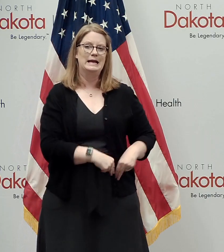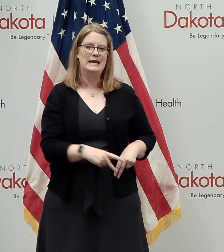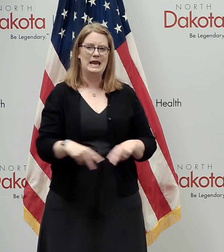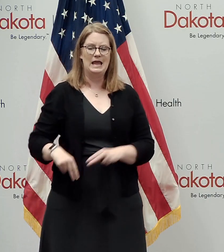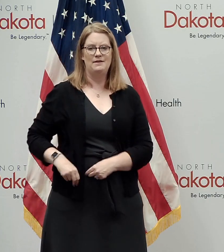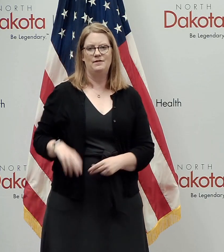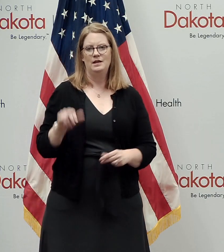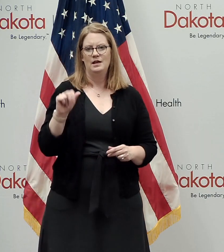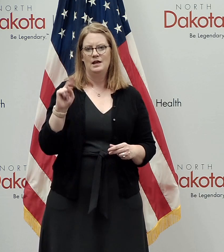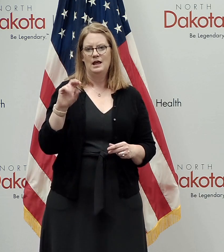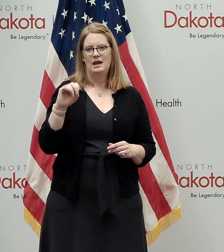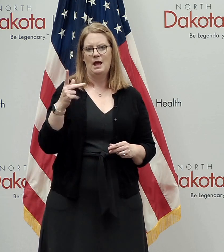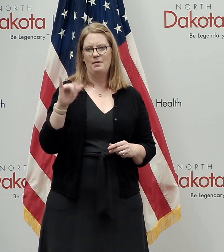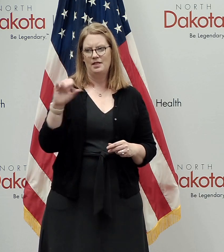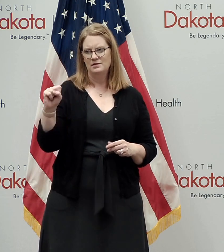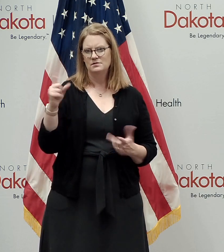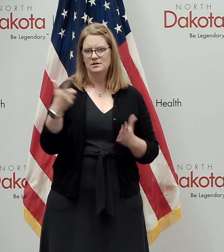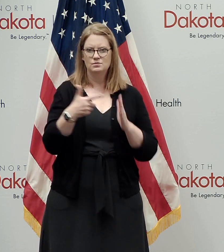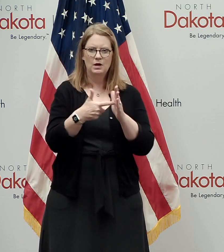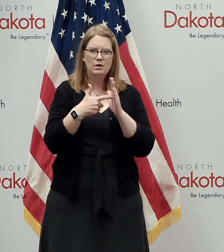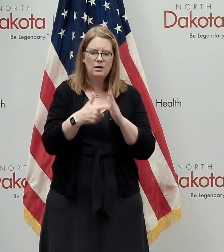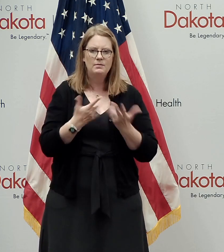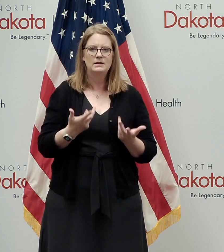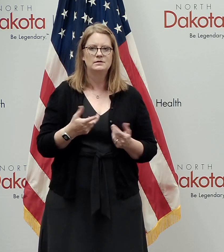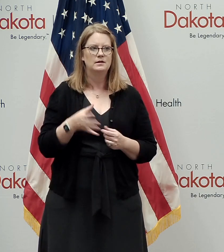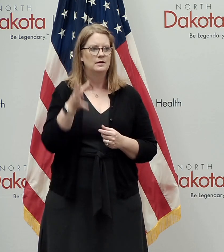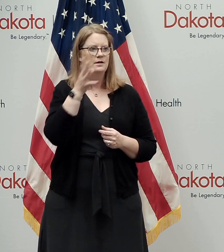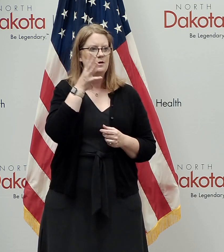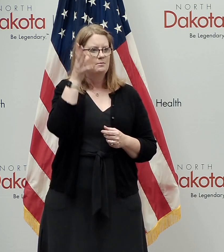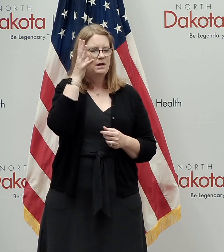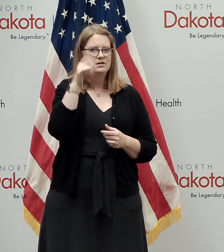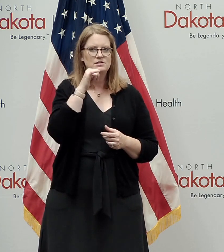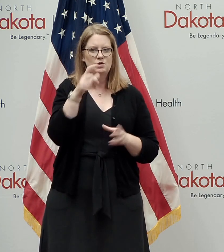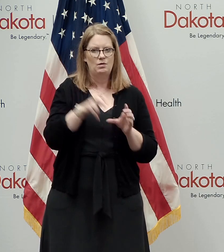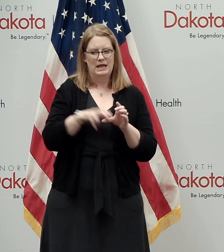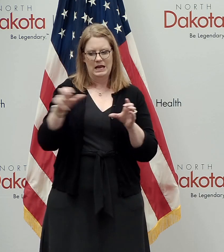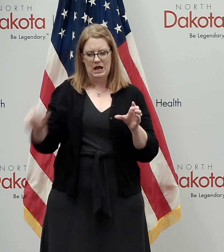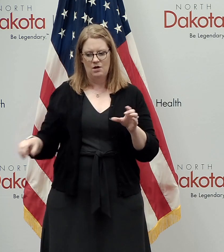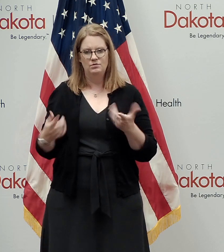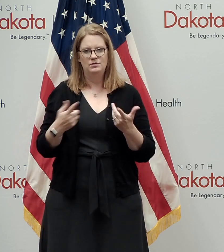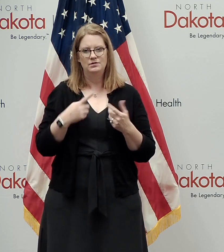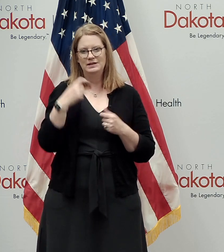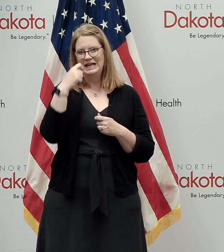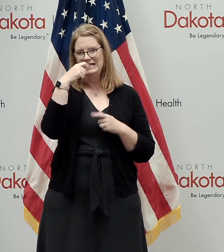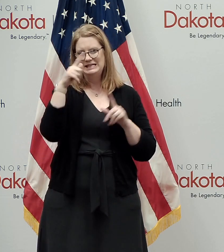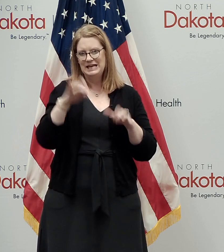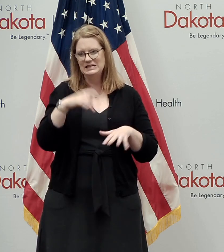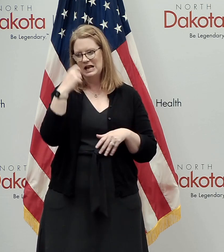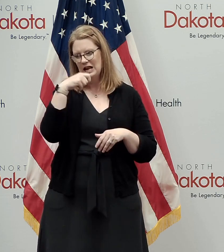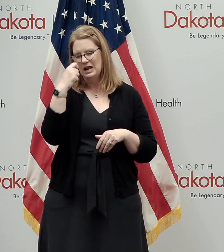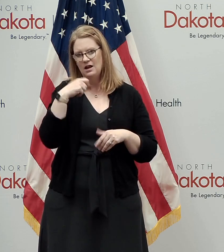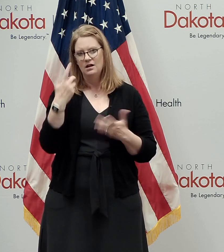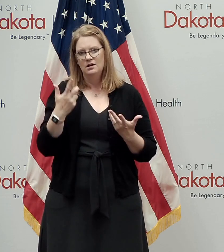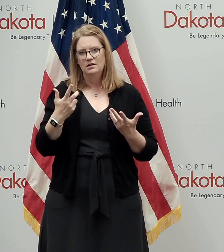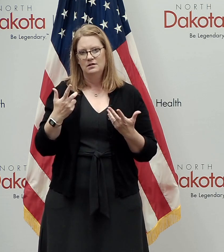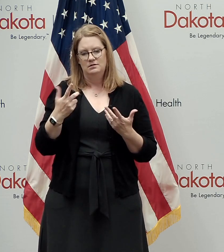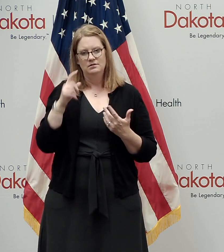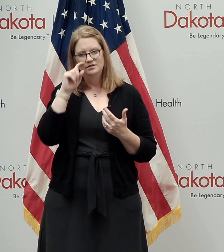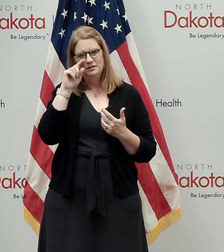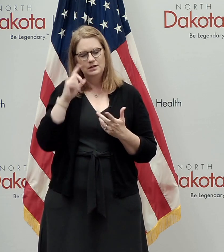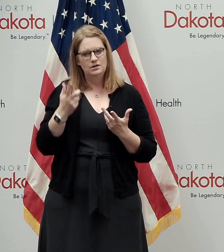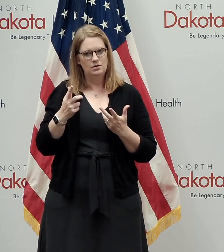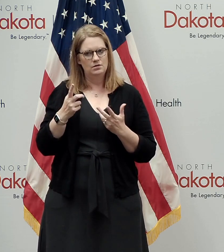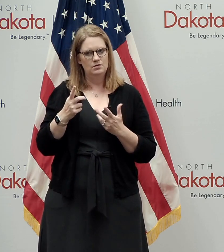Annapolis, it's a requirement, okay? The parents don't get out of the car, you get tested, you stay in your room, and when you're clear, then you come out. But that's called a